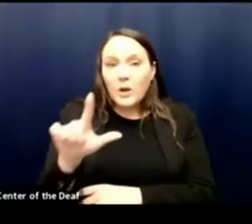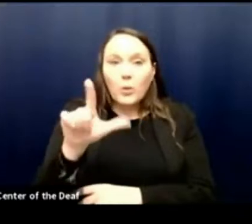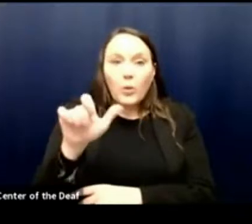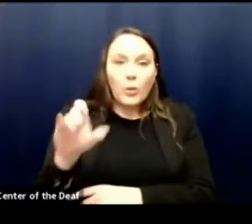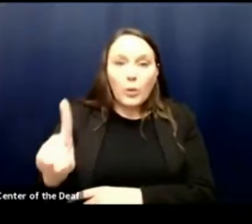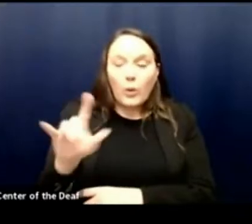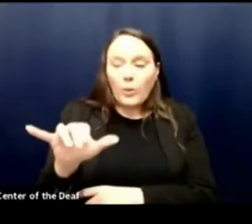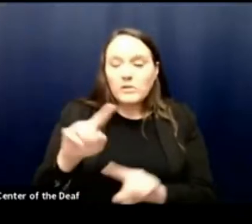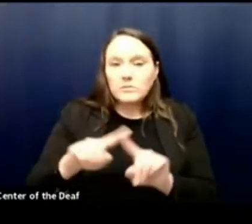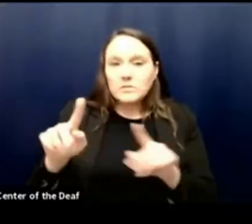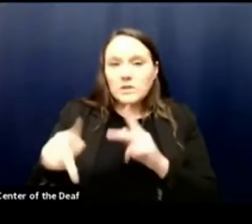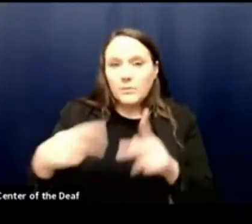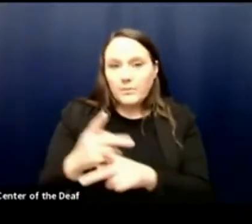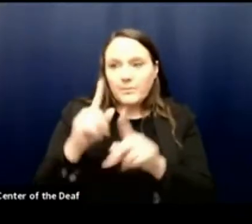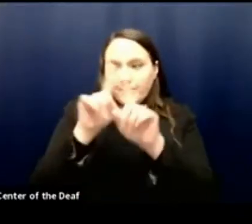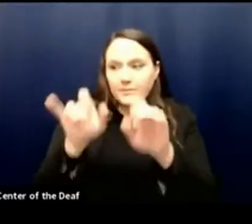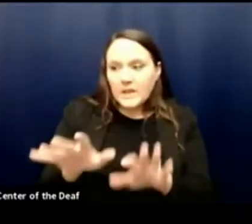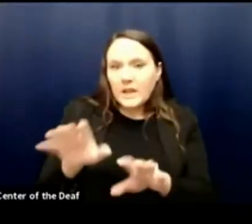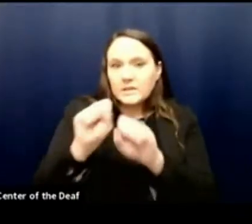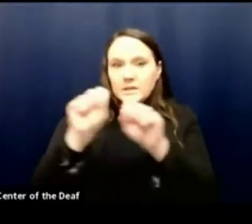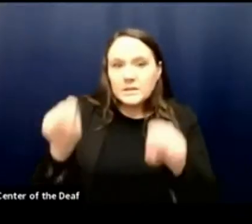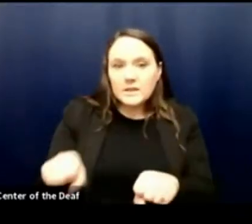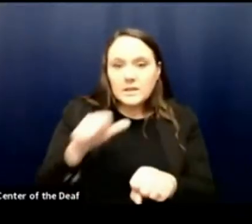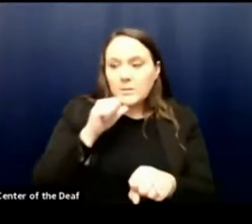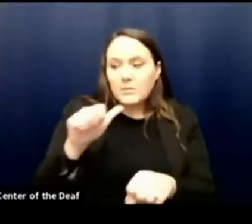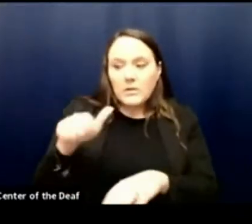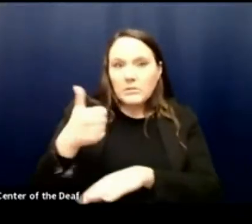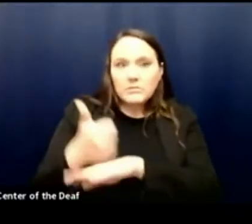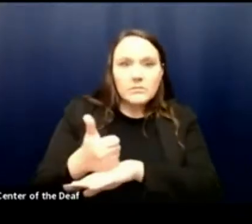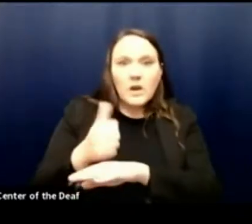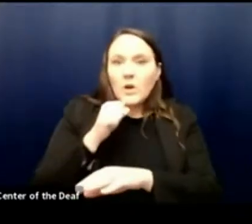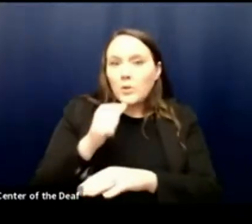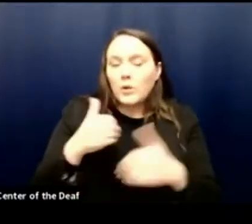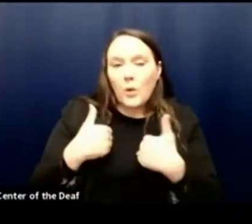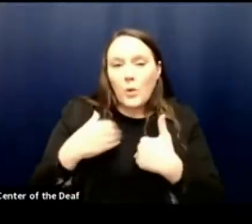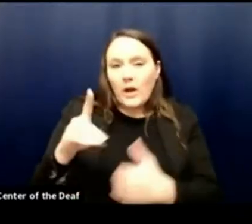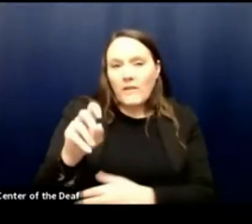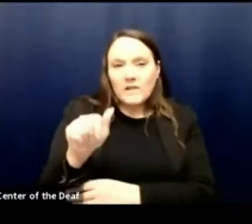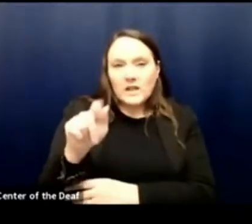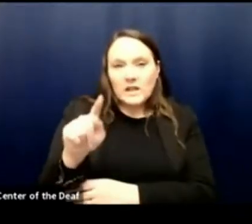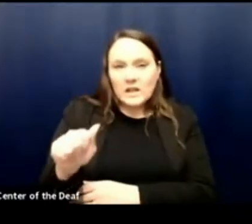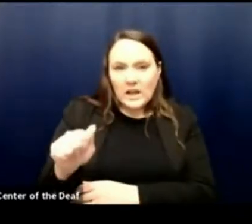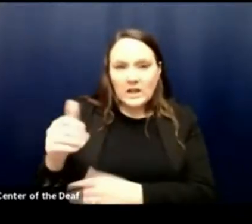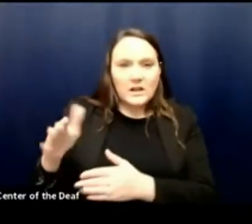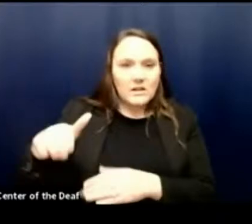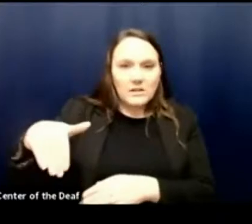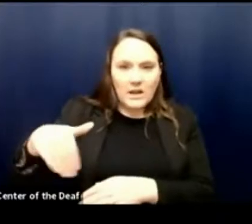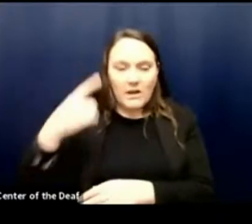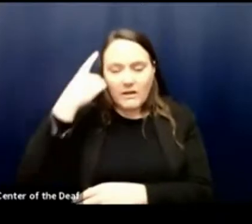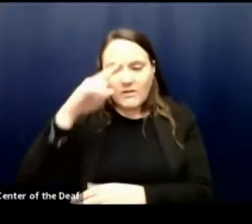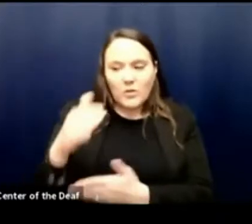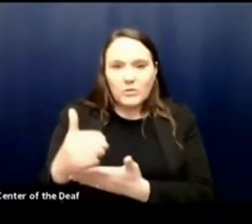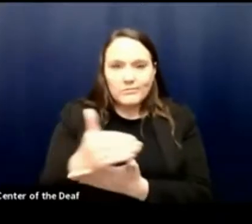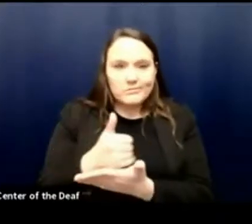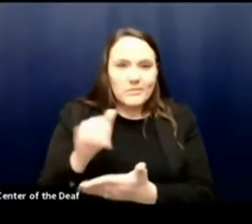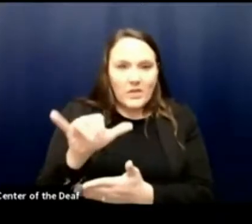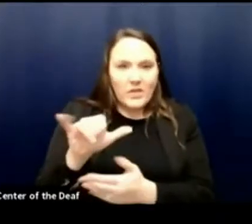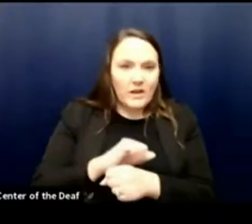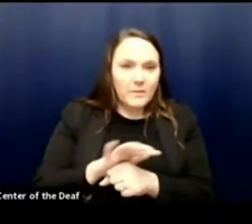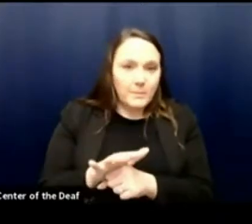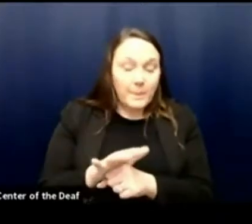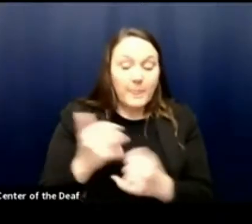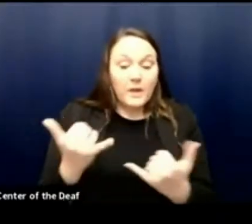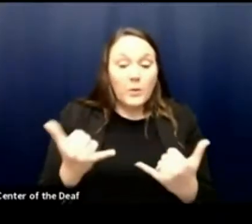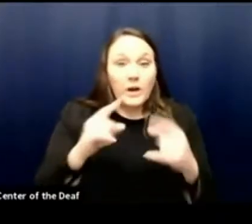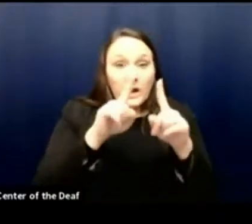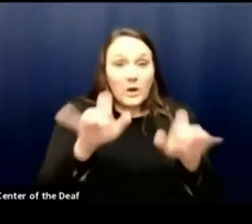system. That system is not in place. We don't have the data yet to have a system like that for COVID. So right now, our testing system says you